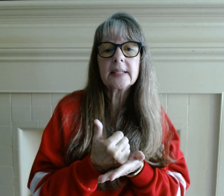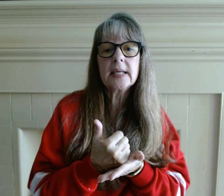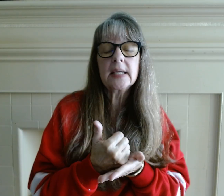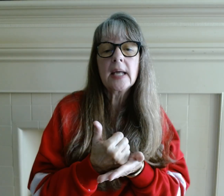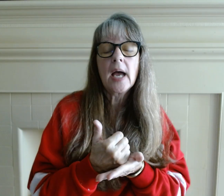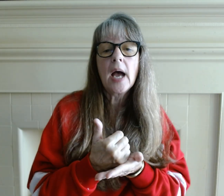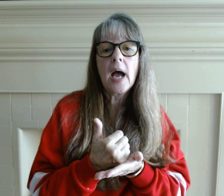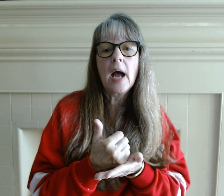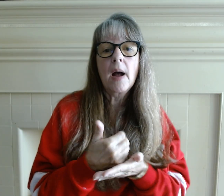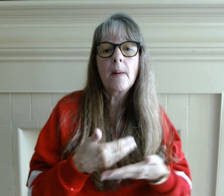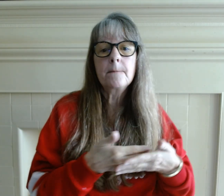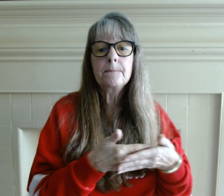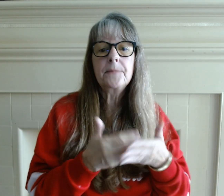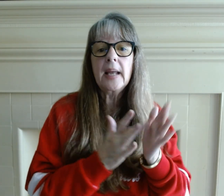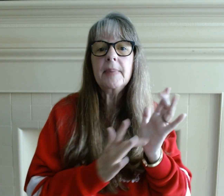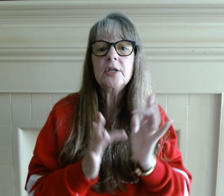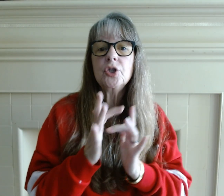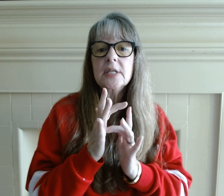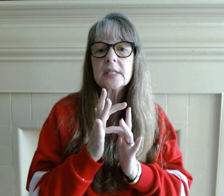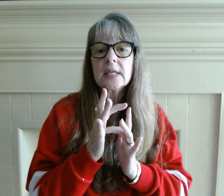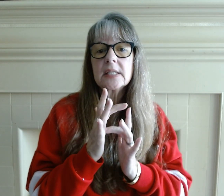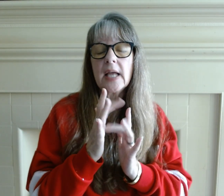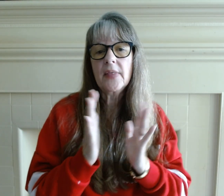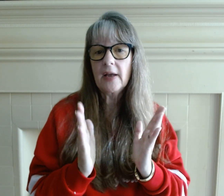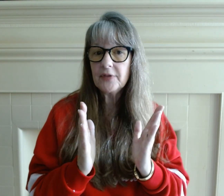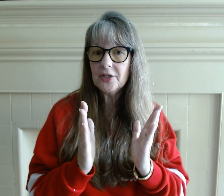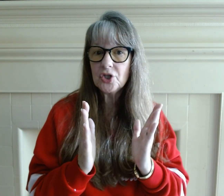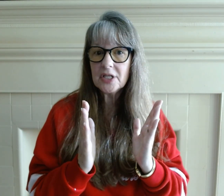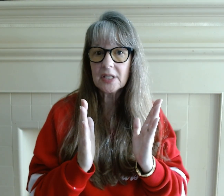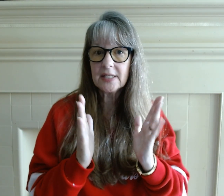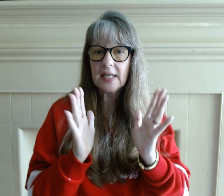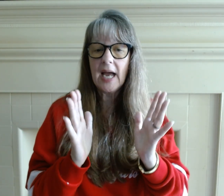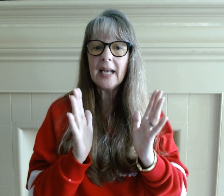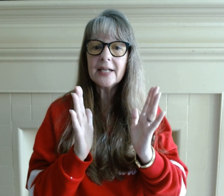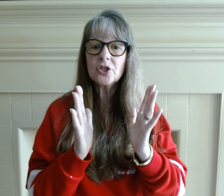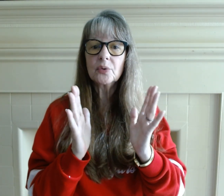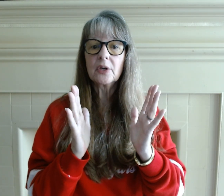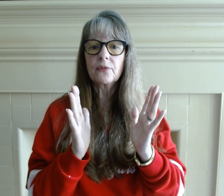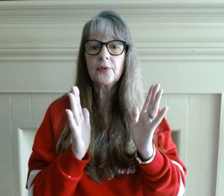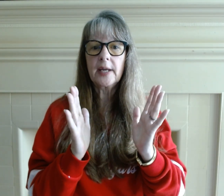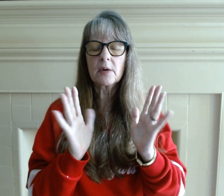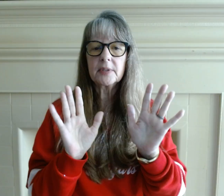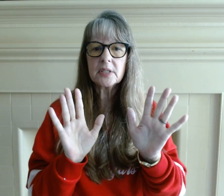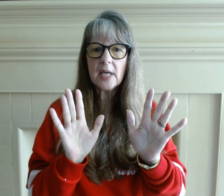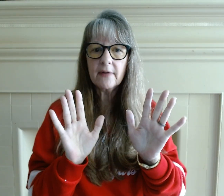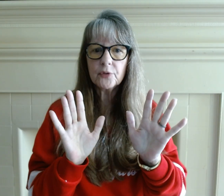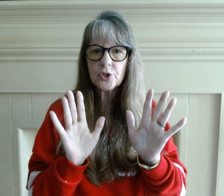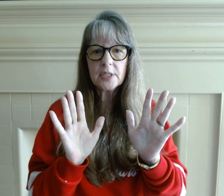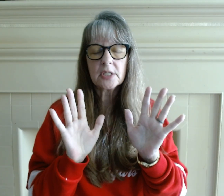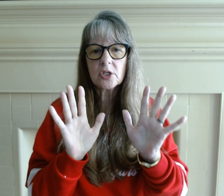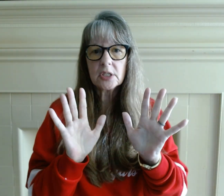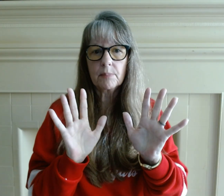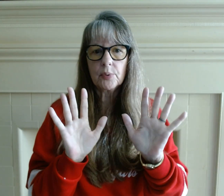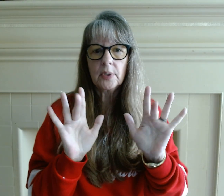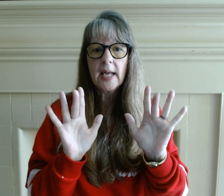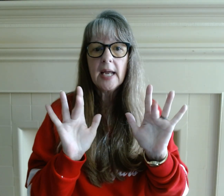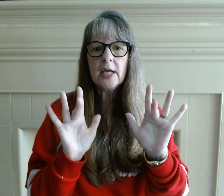collected baby Jesus, and then I've done Jesus, and I like to do a little flair. But the sign for Jesus is simple. It's